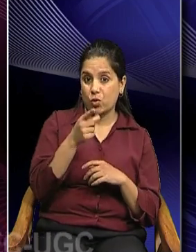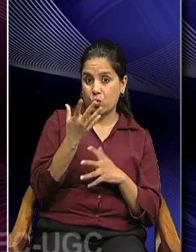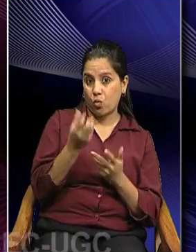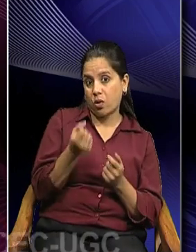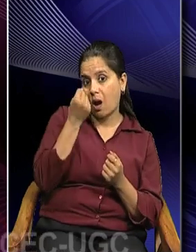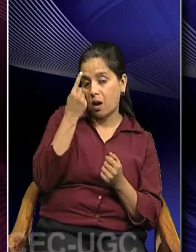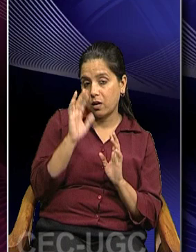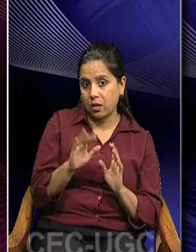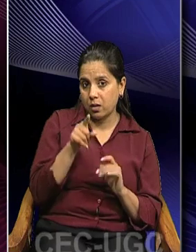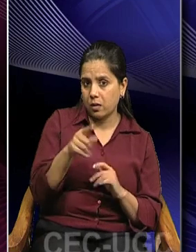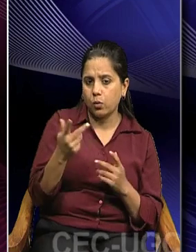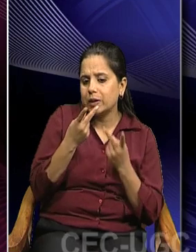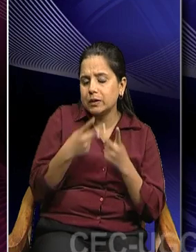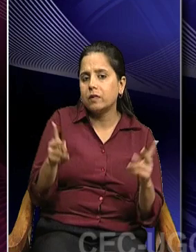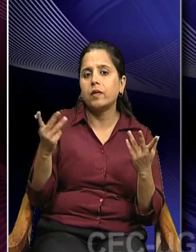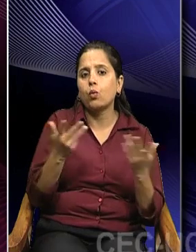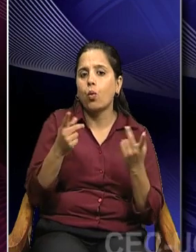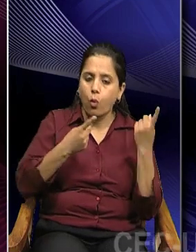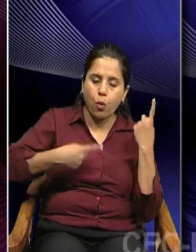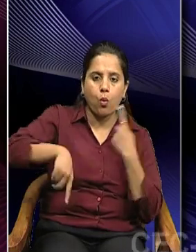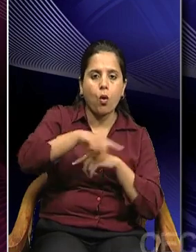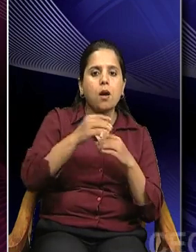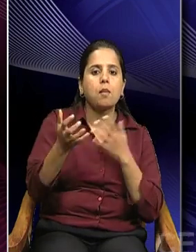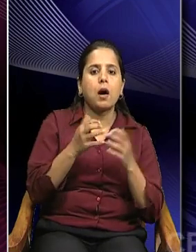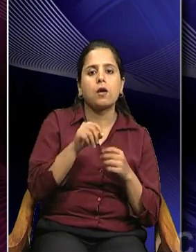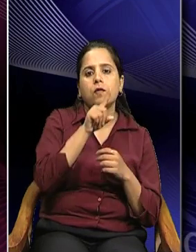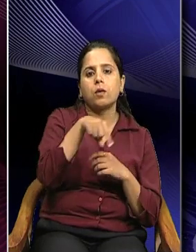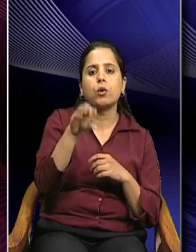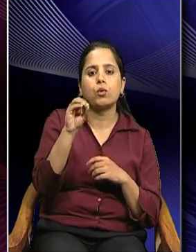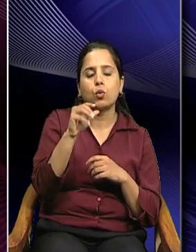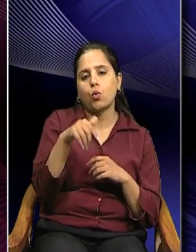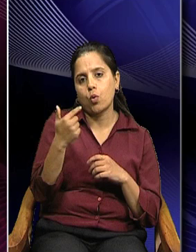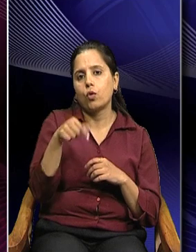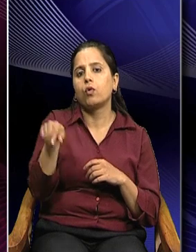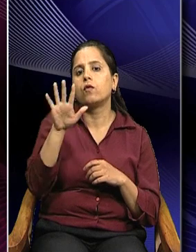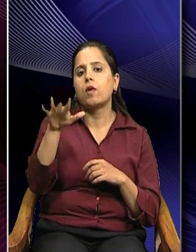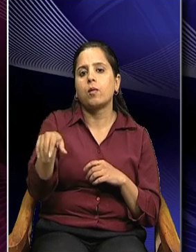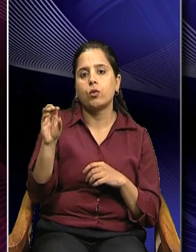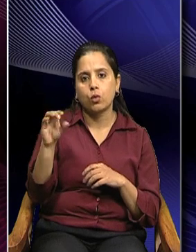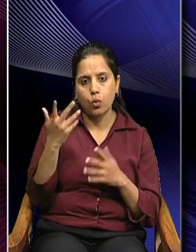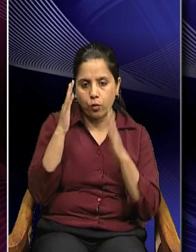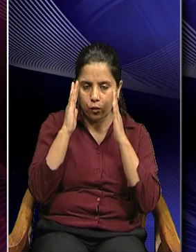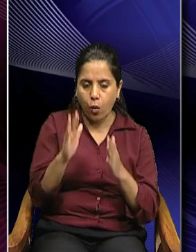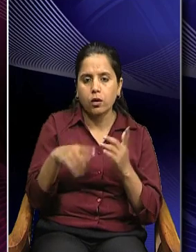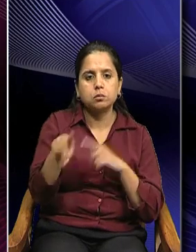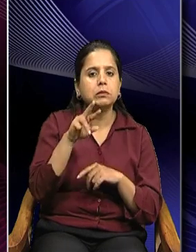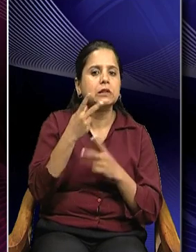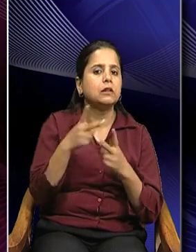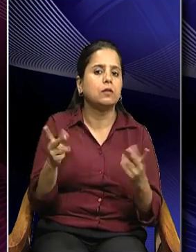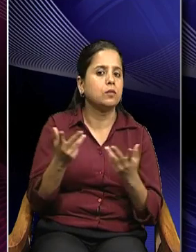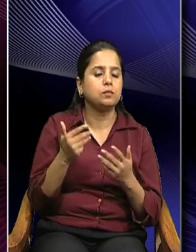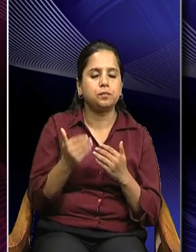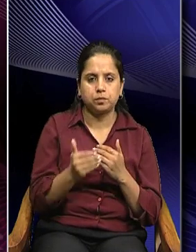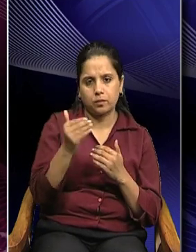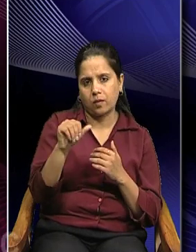understand that what is the difference across marketing 1.0 to 5.0 in terms of concentration. Now going to